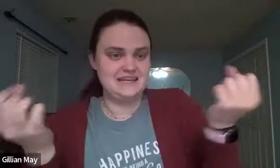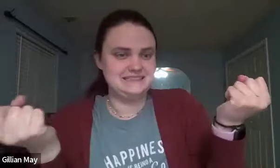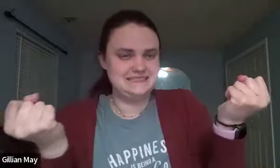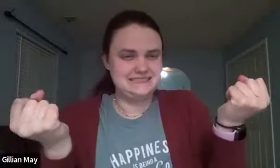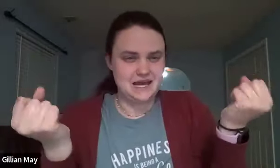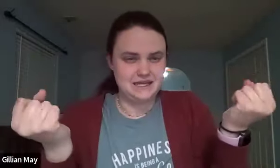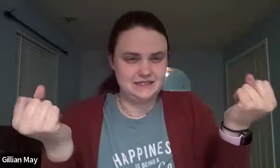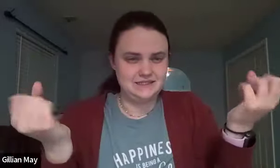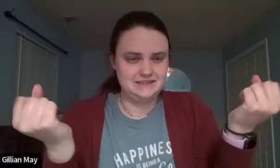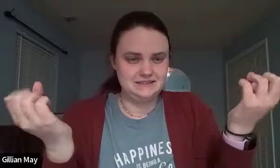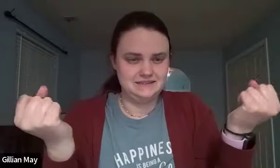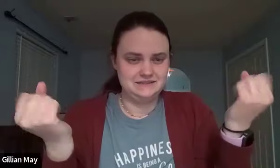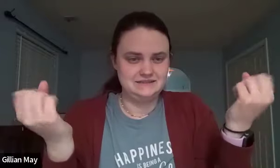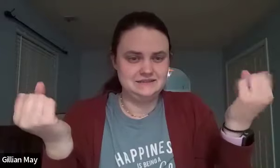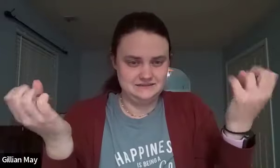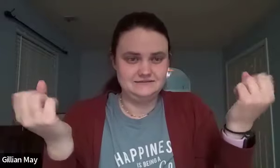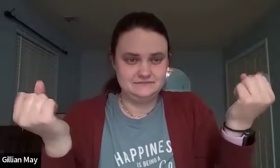and sign.